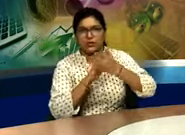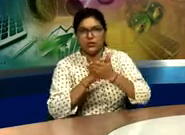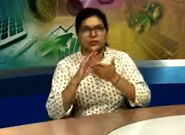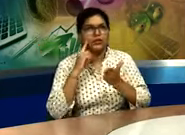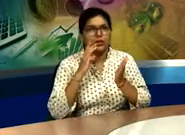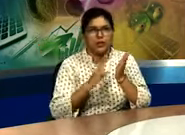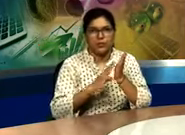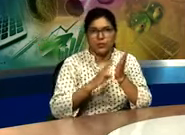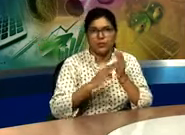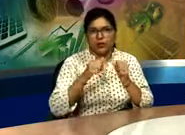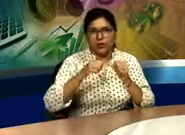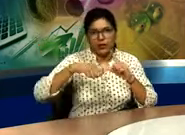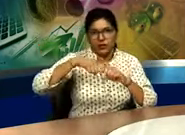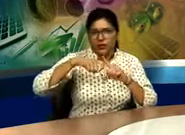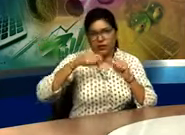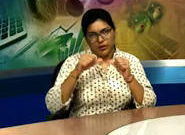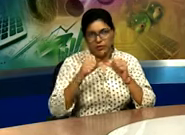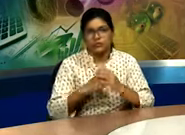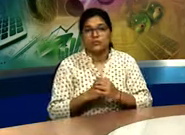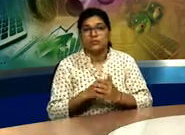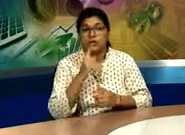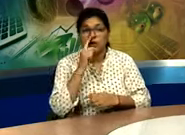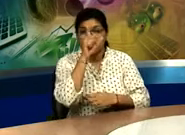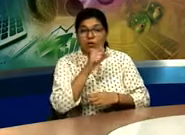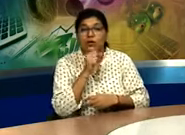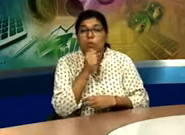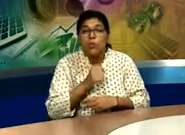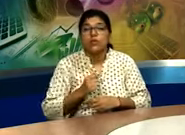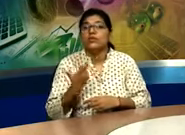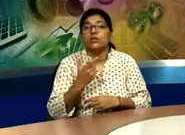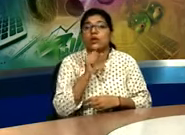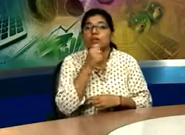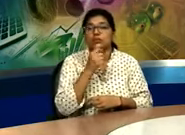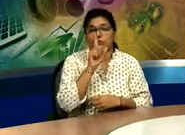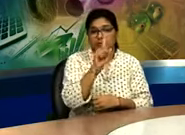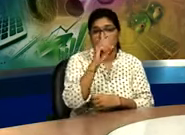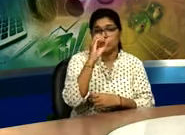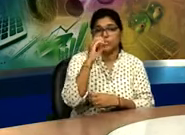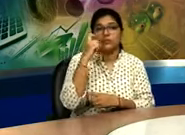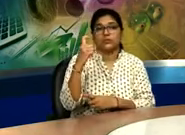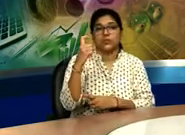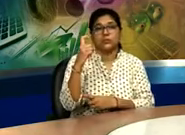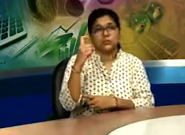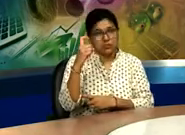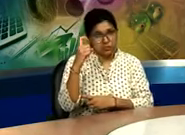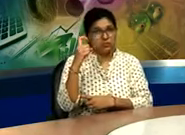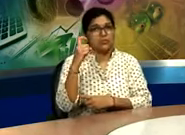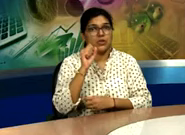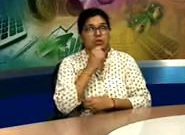her short name is written on the screen as well. Miss Thimmaka. She